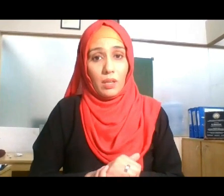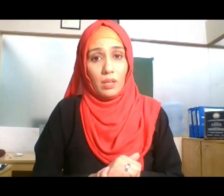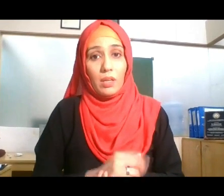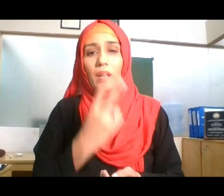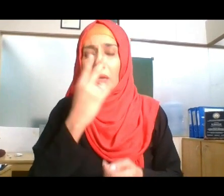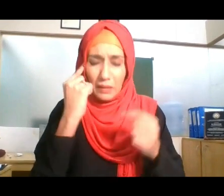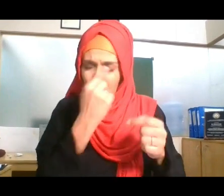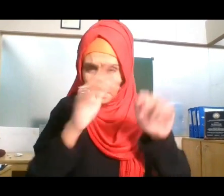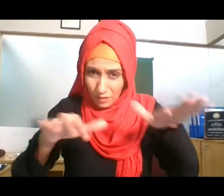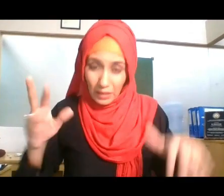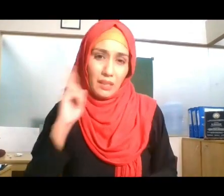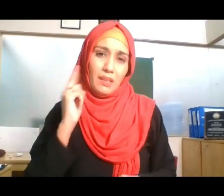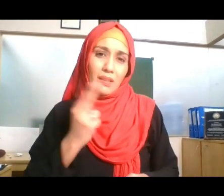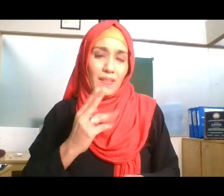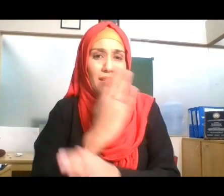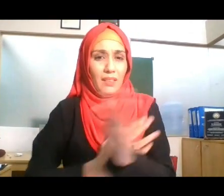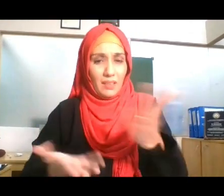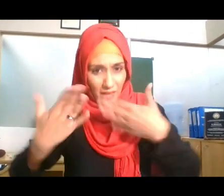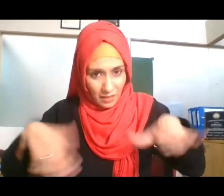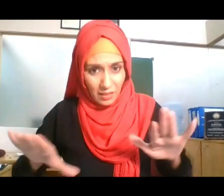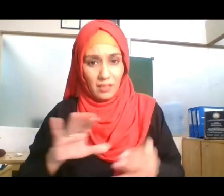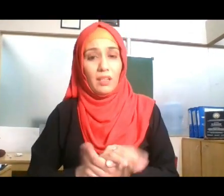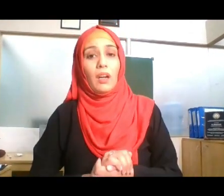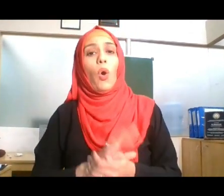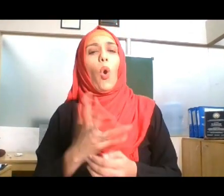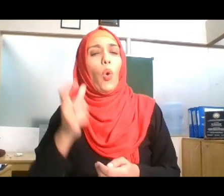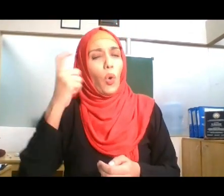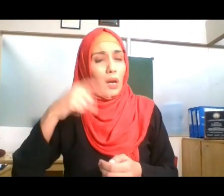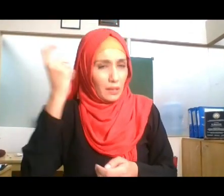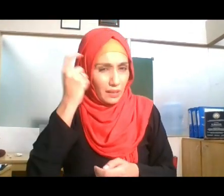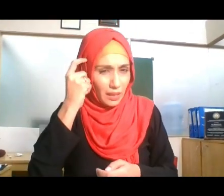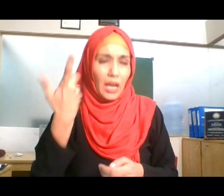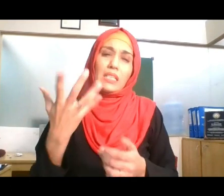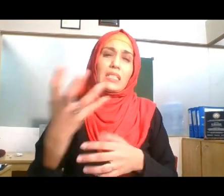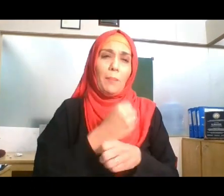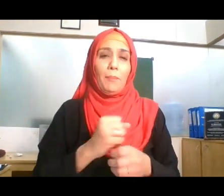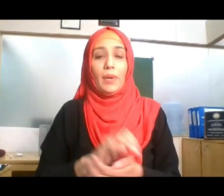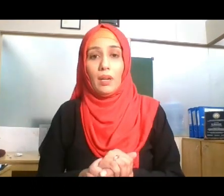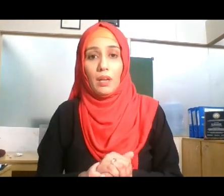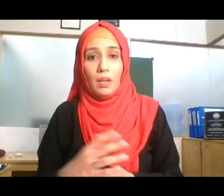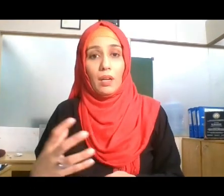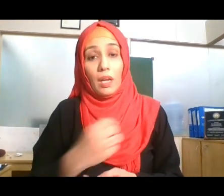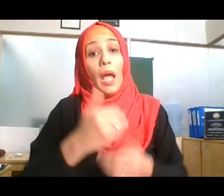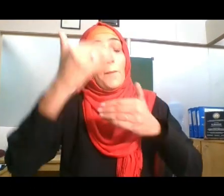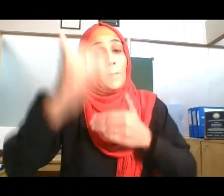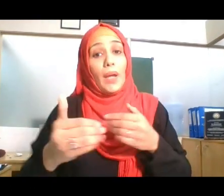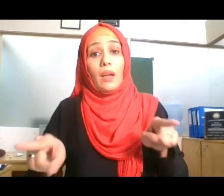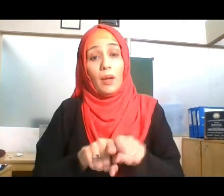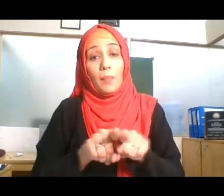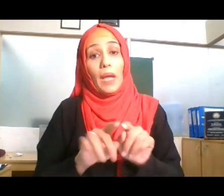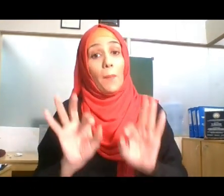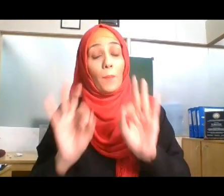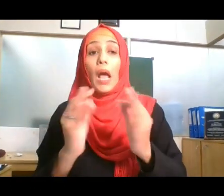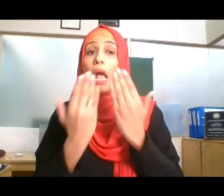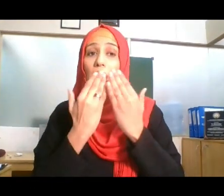impaired, the deaf, physically impaired, intellectually impaired, and so on and so forth. So that's one of the biggest barriers, is to have an appropriate